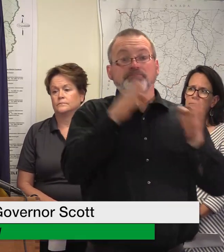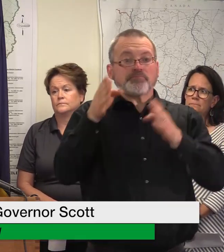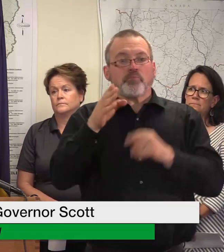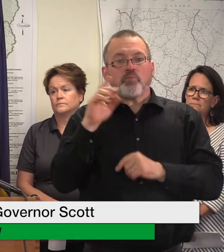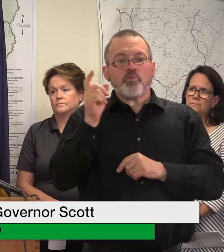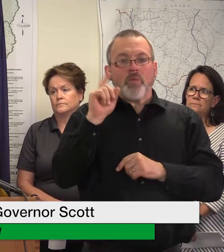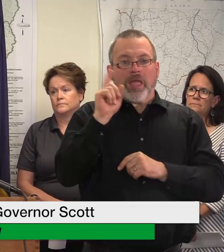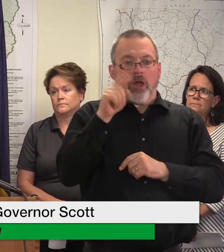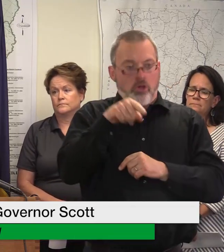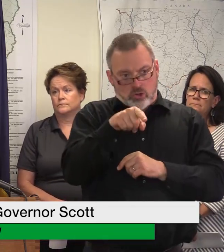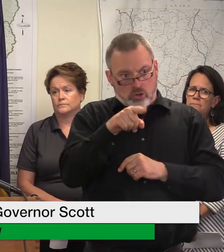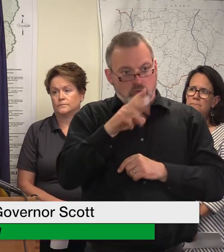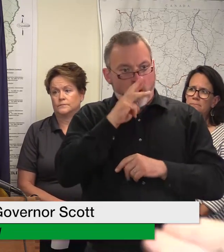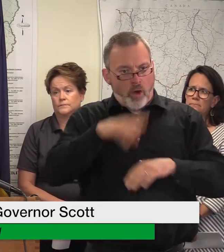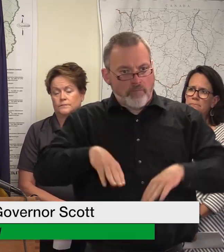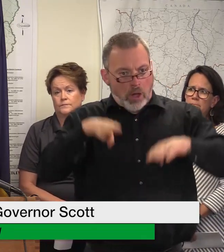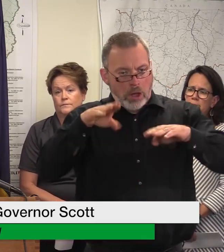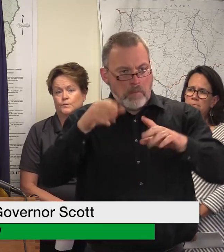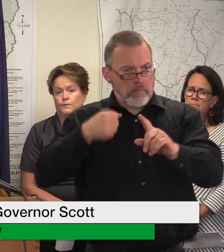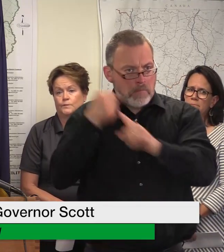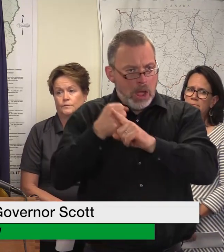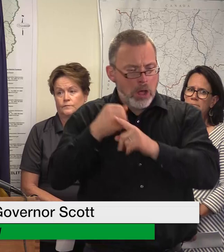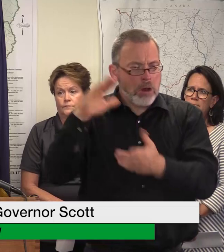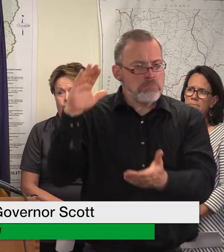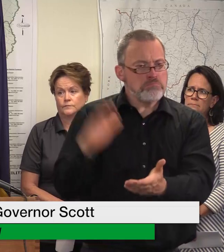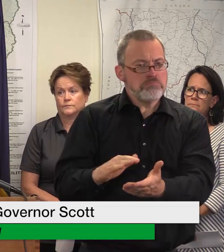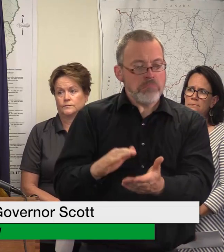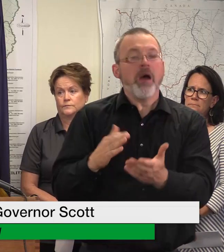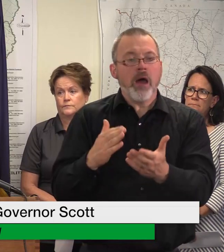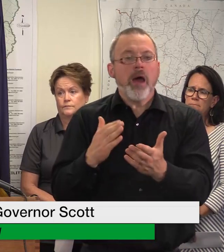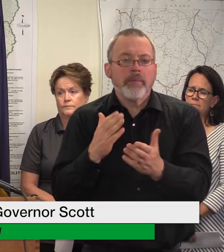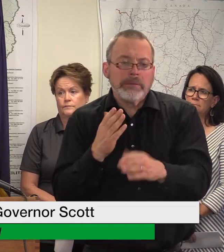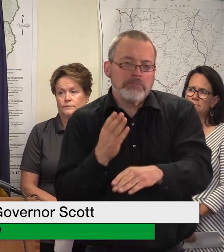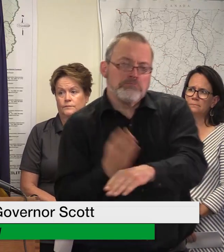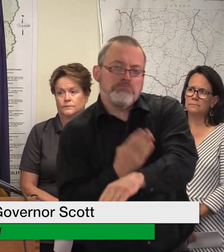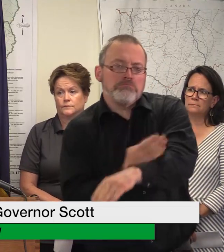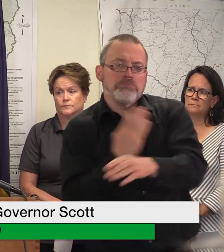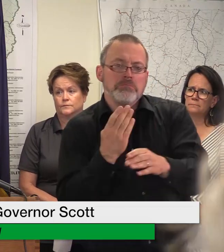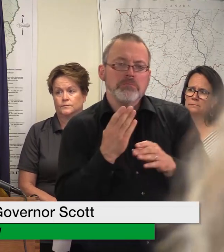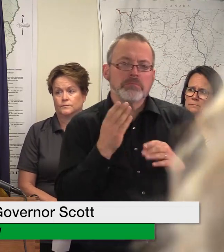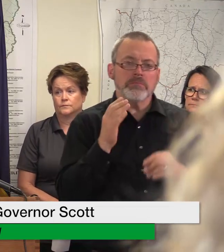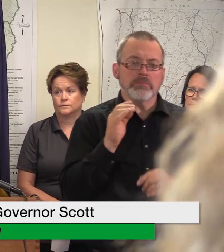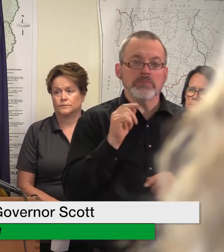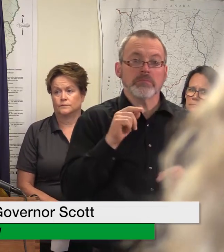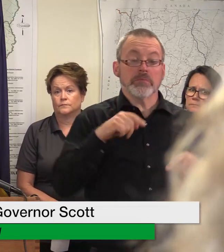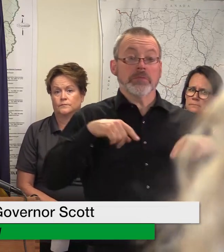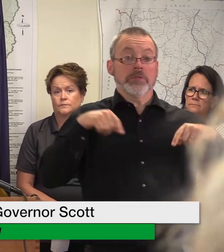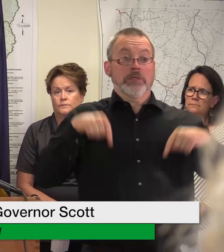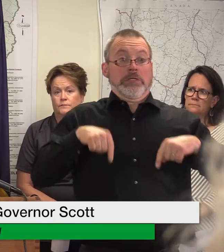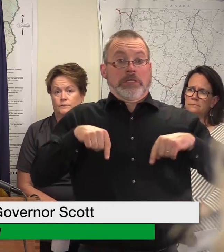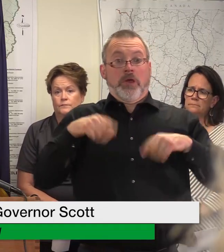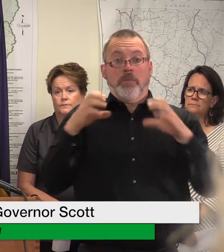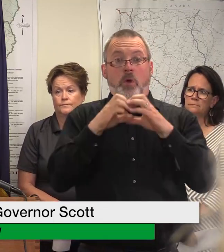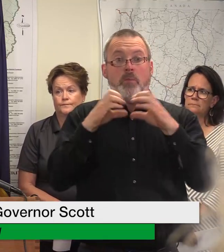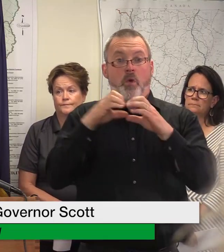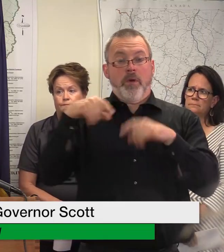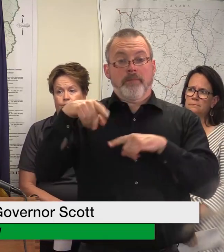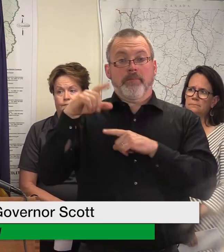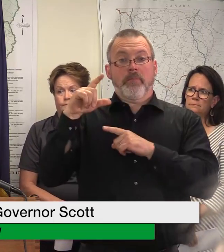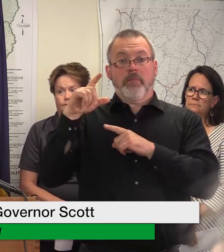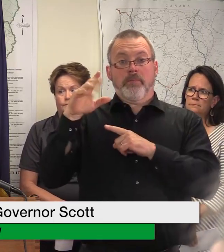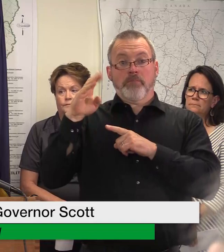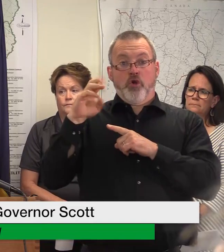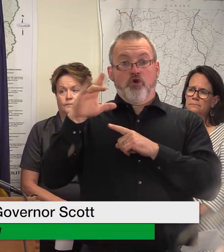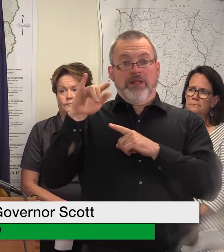that these four parks did. There's primarily four parks, two in Berlin, one in Ludlow, and one in Johnson, that received the most